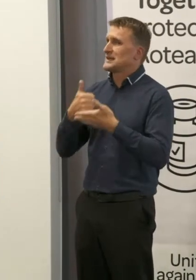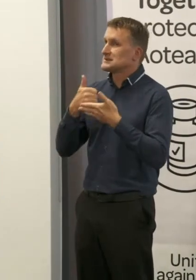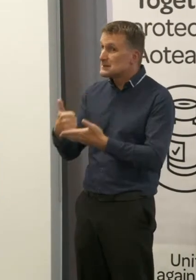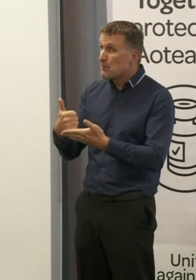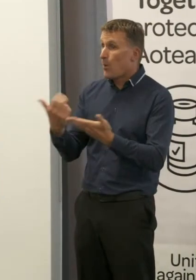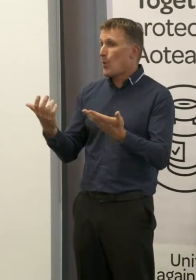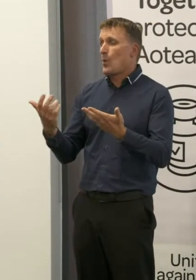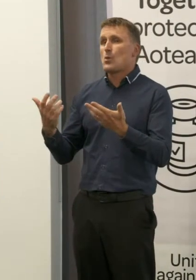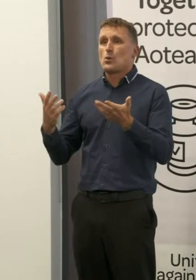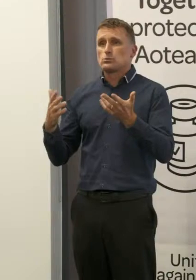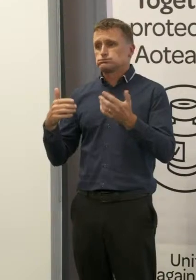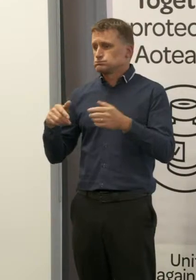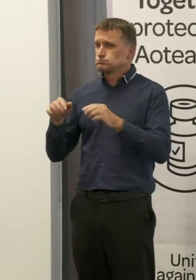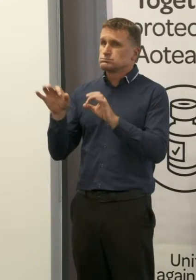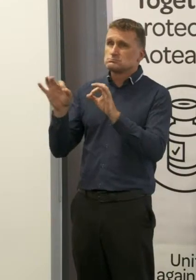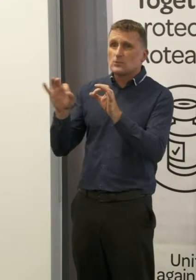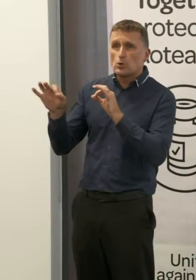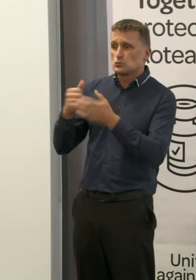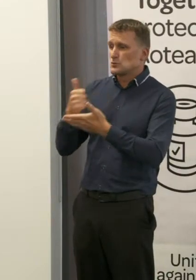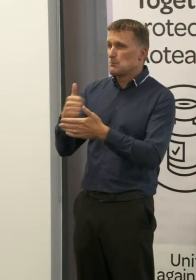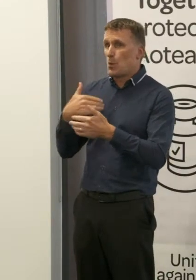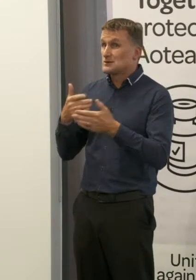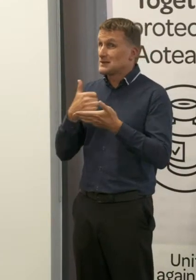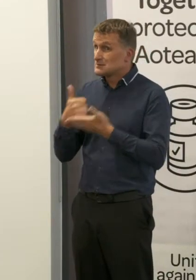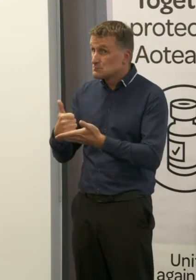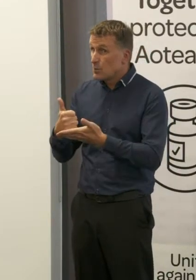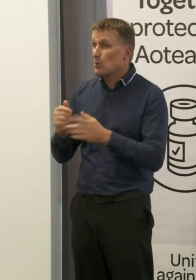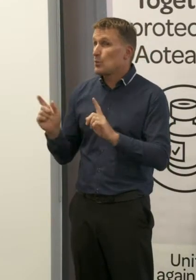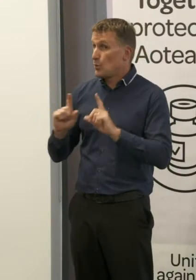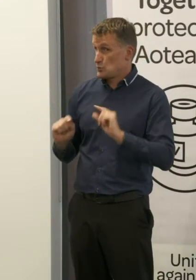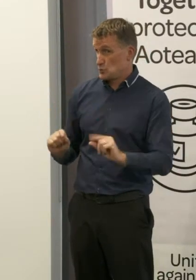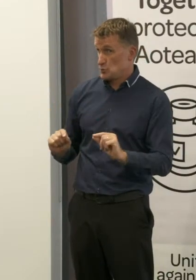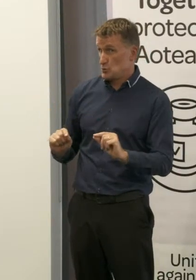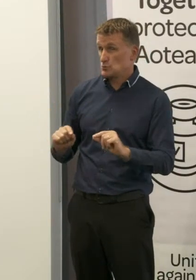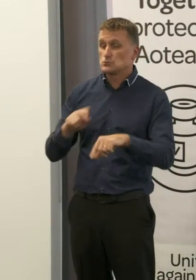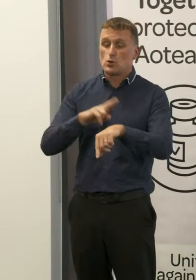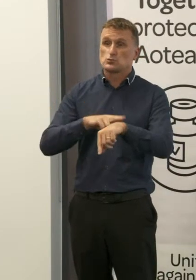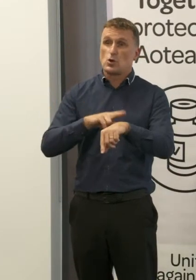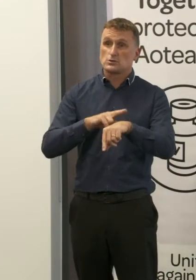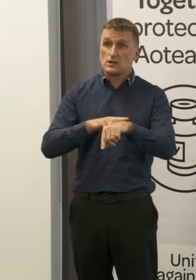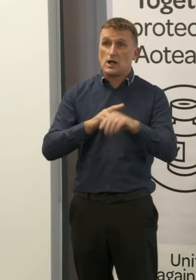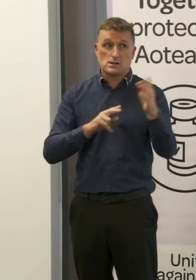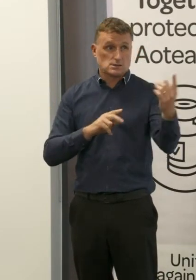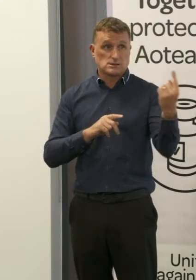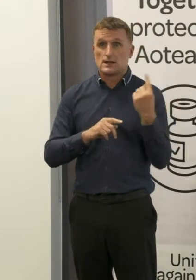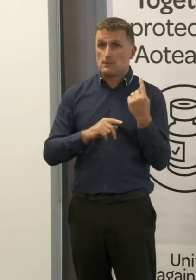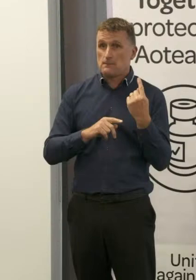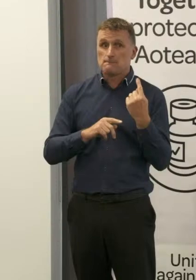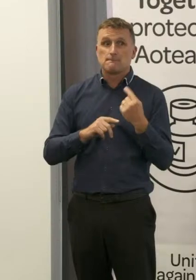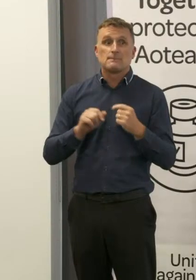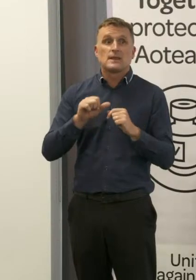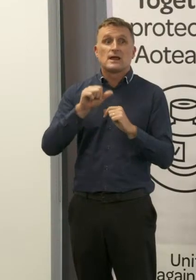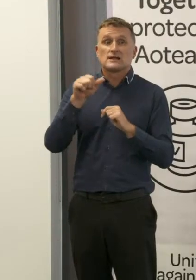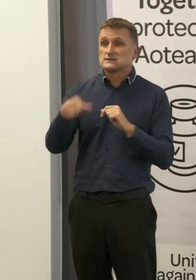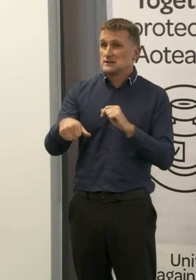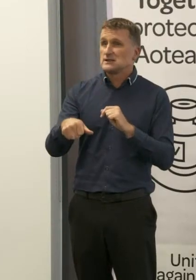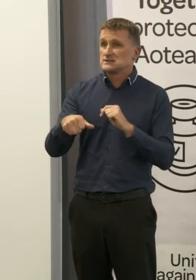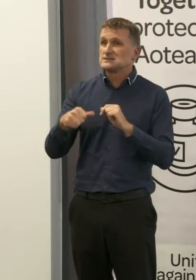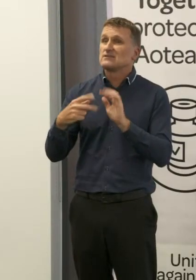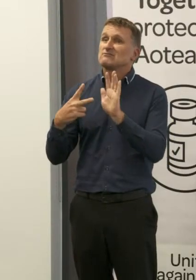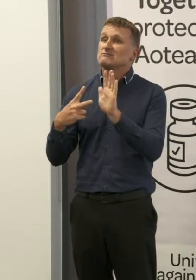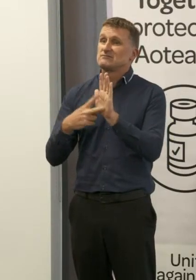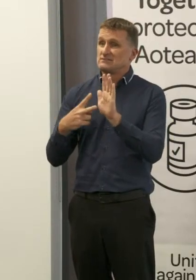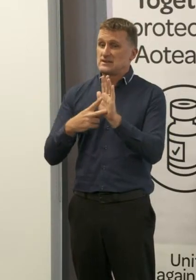social support services. And then after Joe, I'm going to actually invite Viv to come up and just make a couple of comments